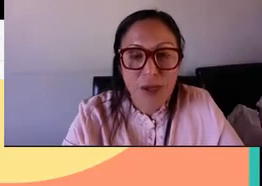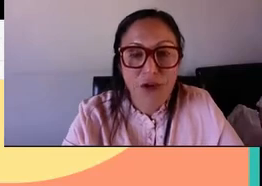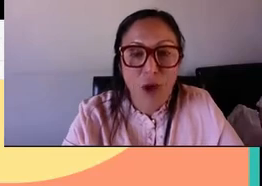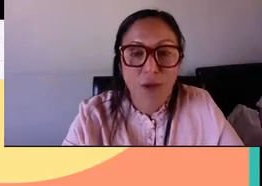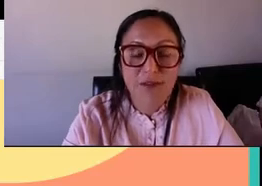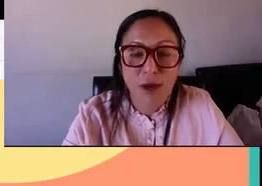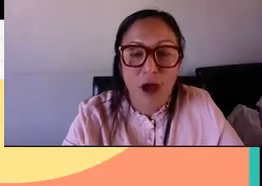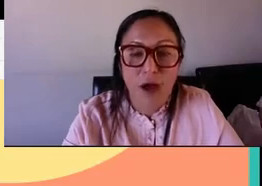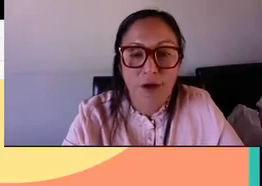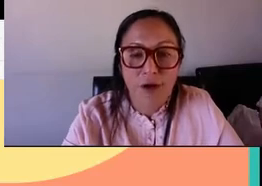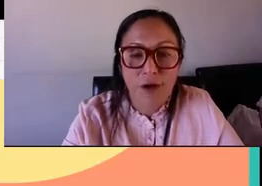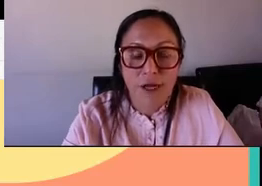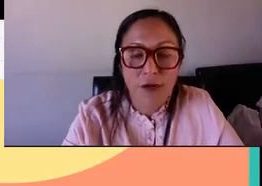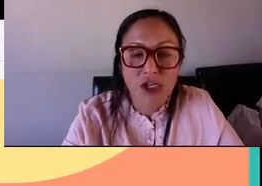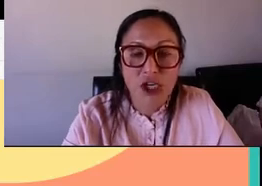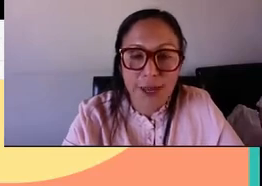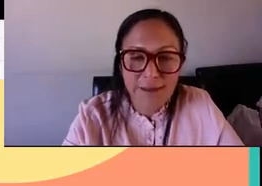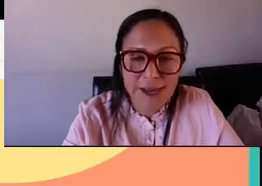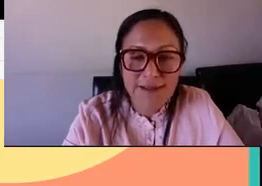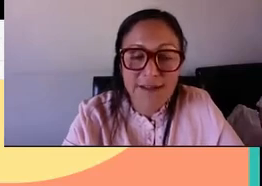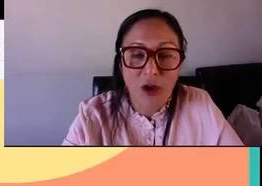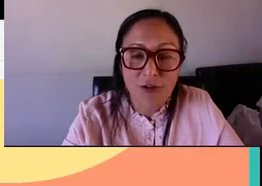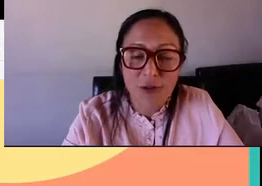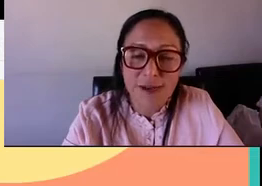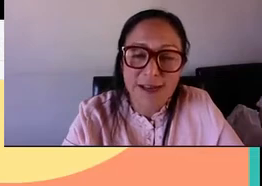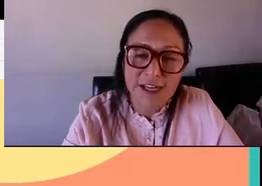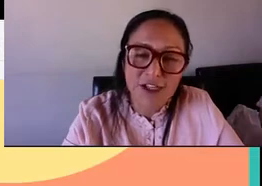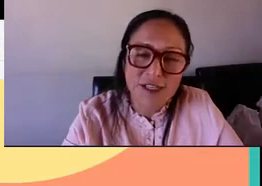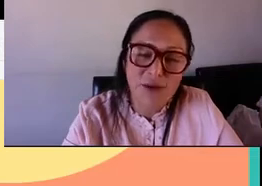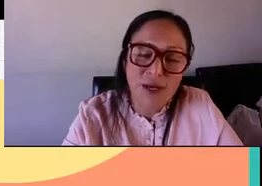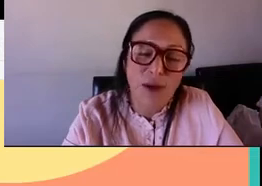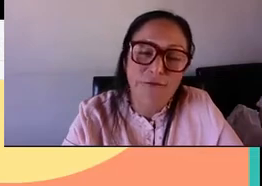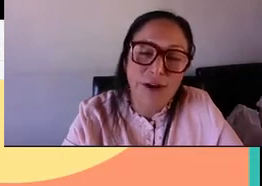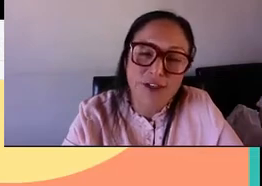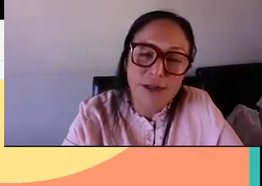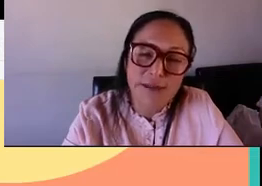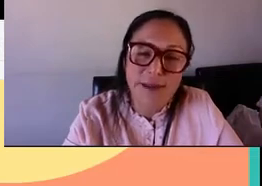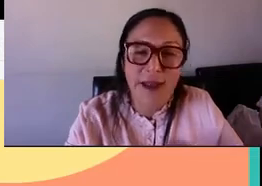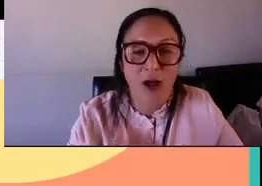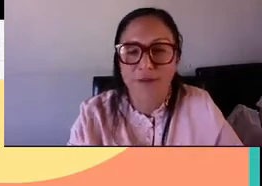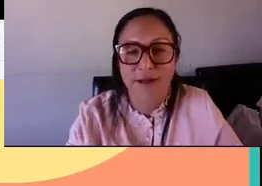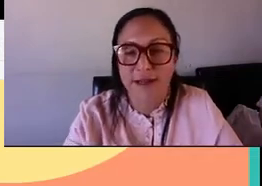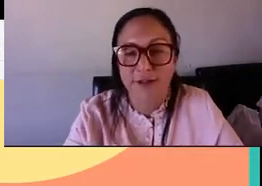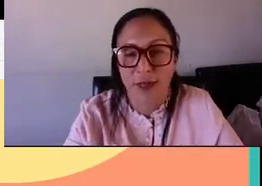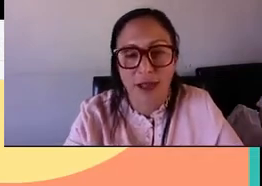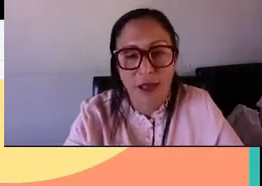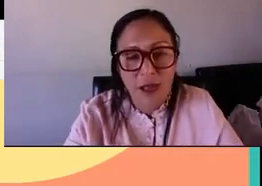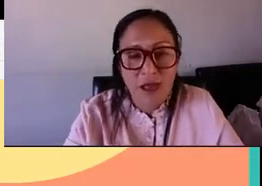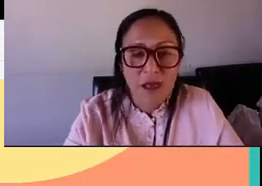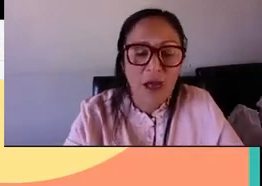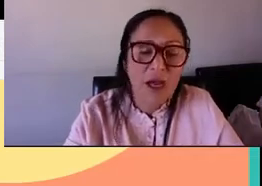But we do always want to honor, the showing, because that's also communication. So we don't want to frustrate them. And then all of a sudden kids are